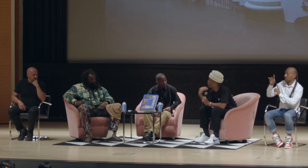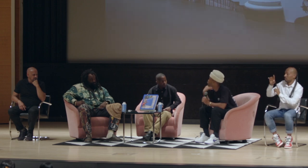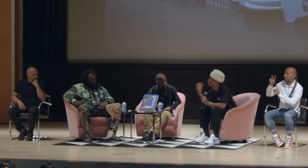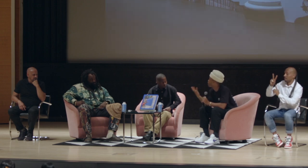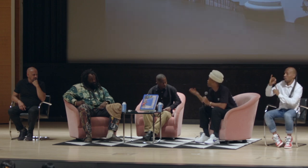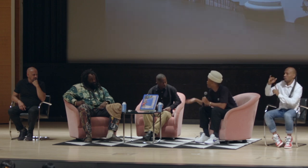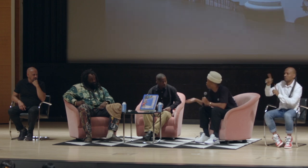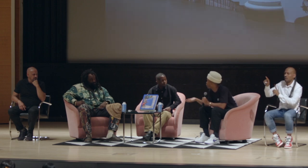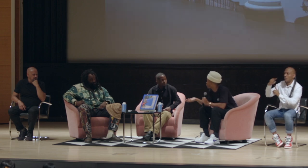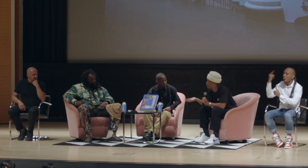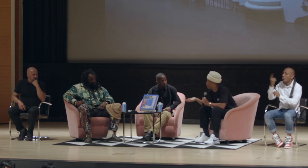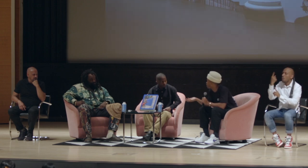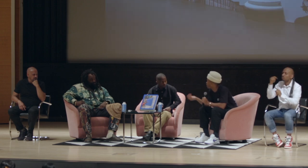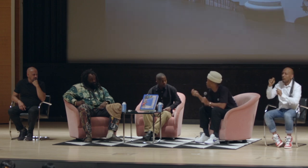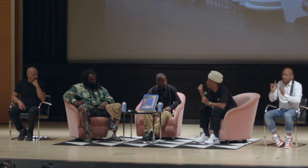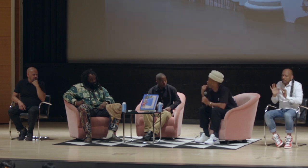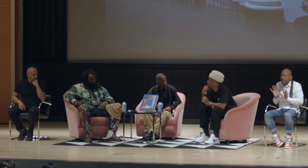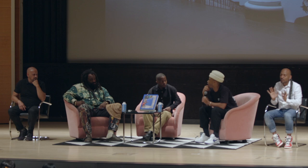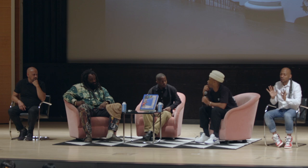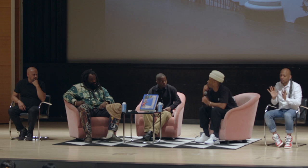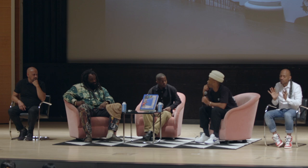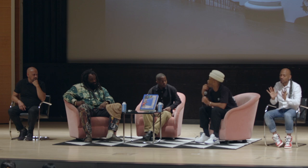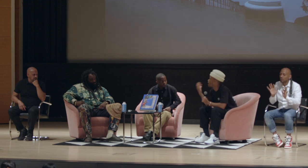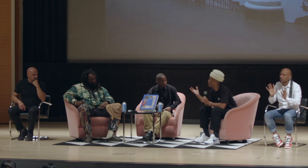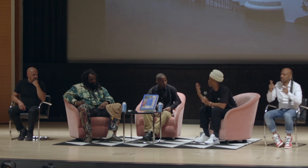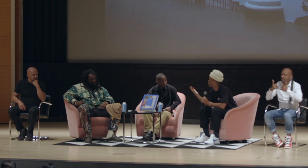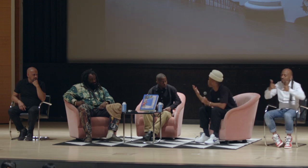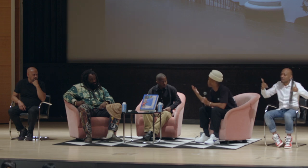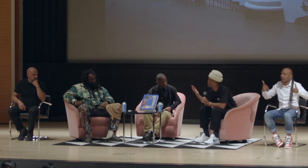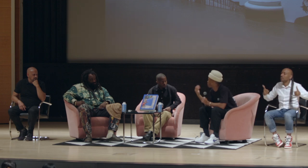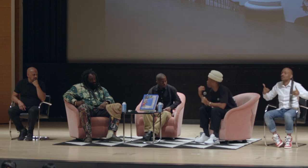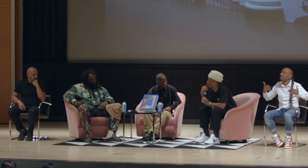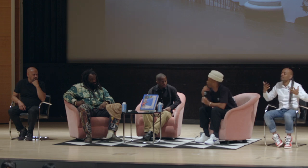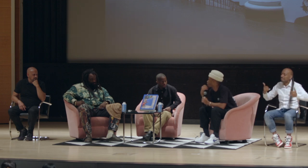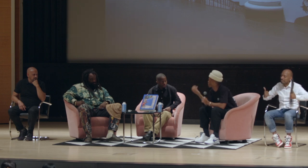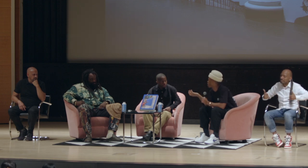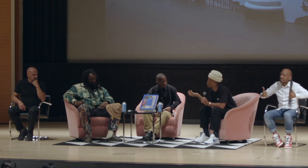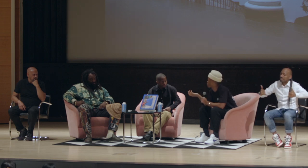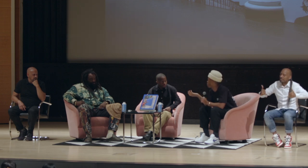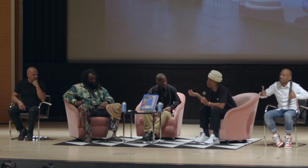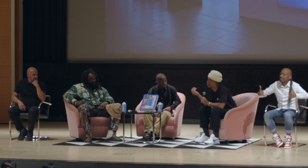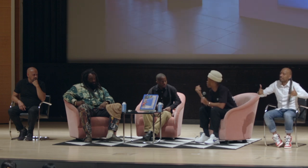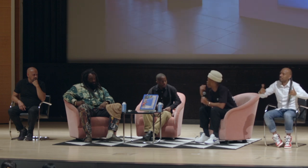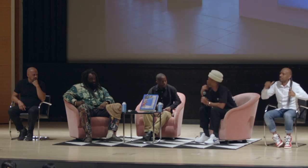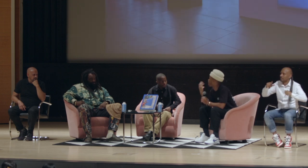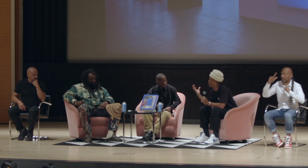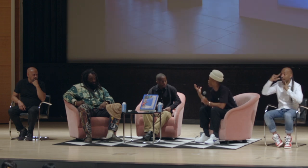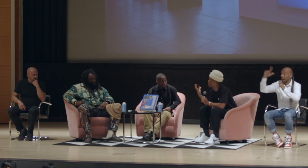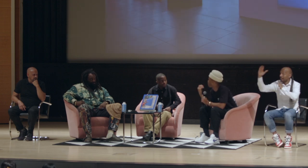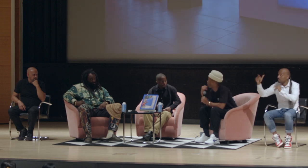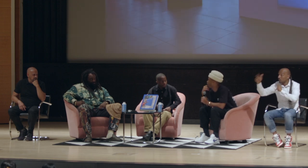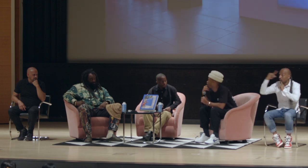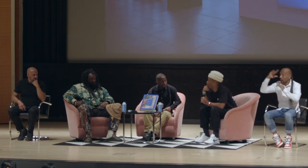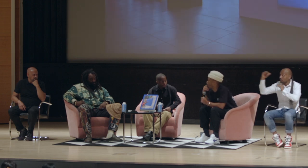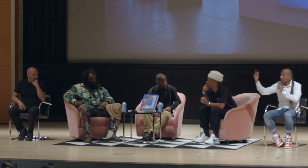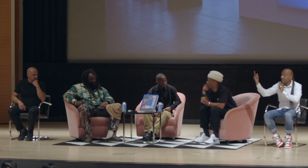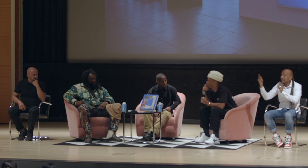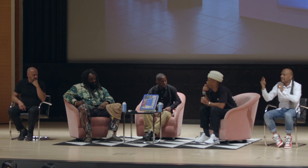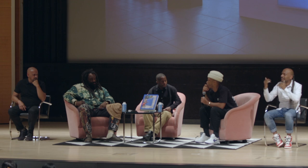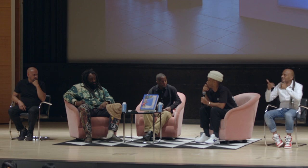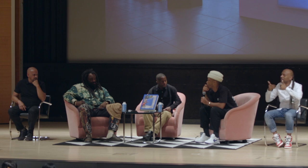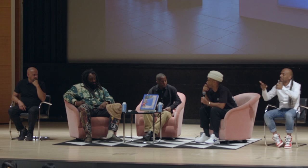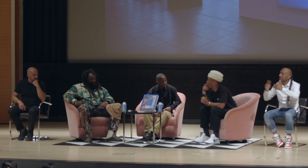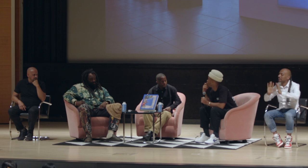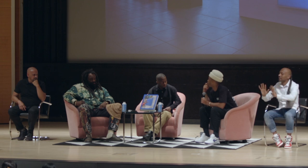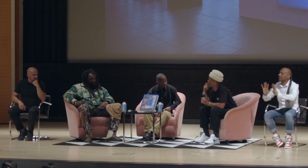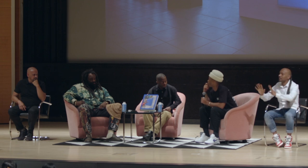just even push himself, right? Like, beyond what, you know, an expectation was, right? People had,